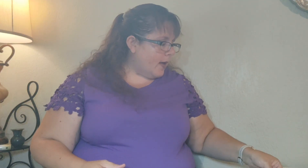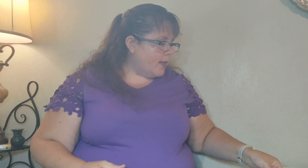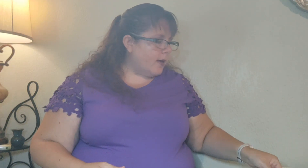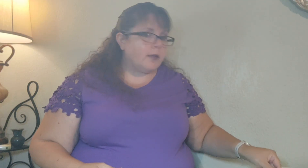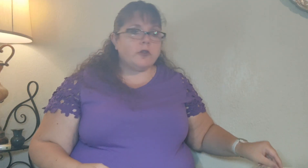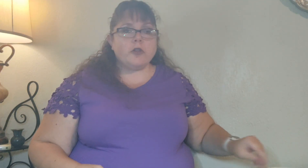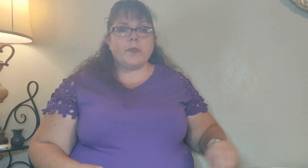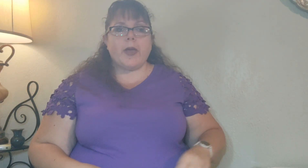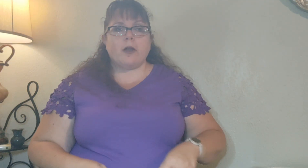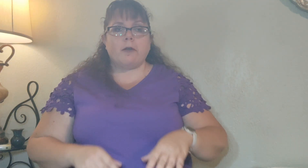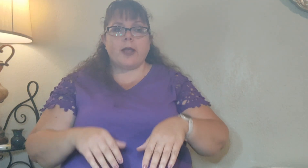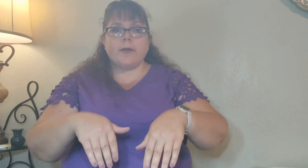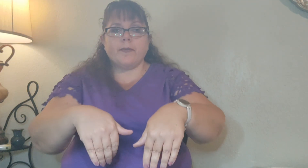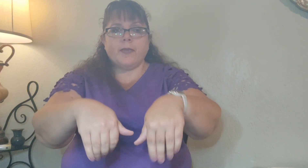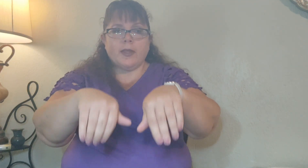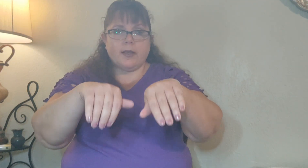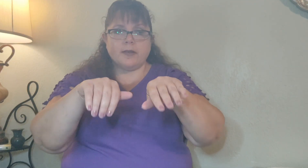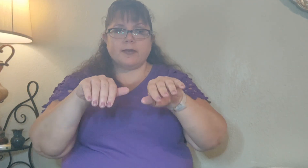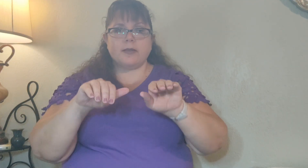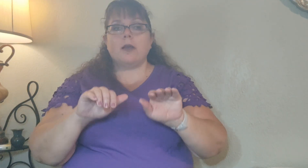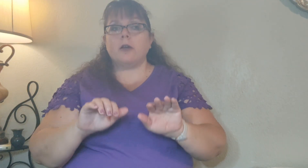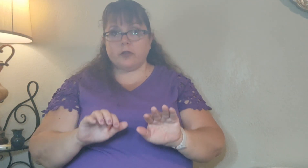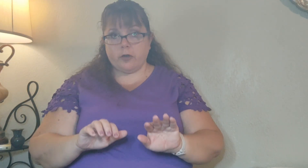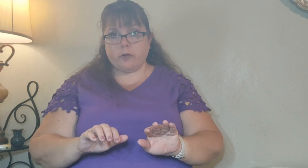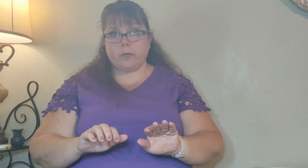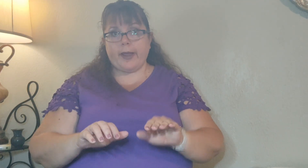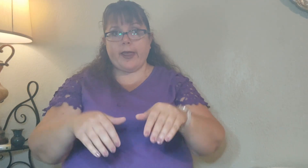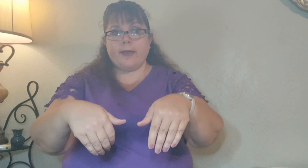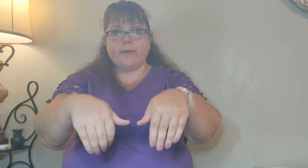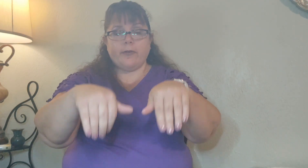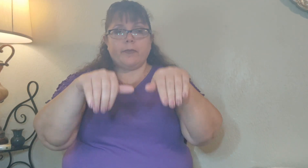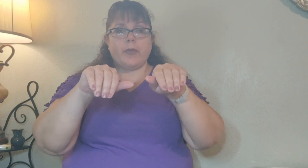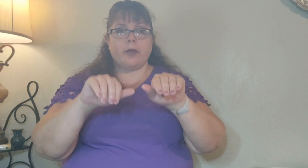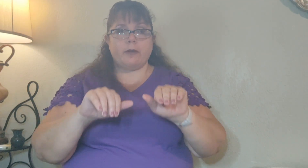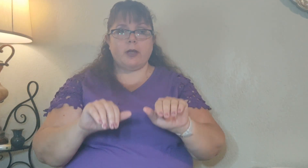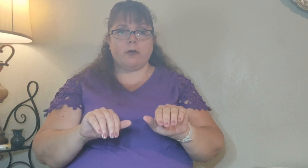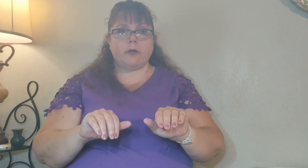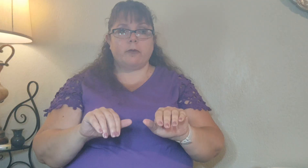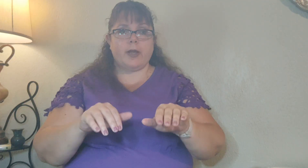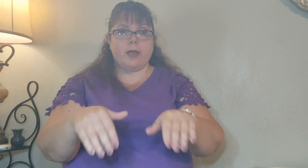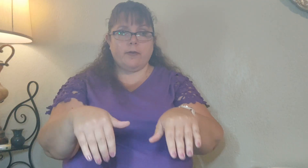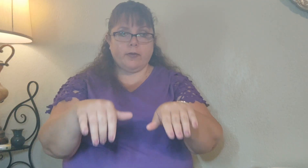And then to bury is also grave, bury or grave.